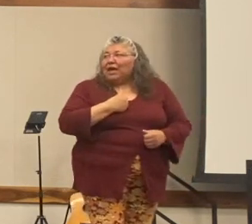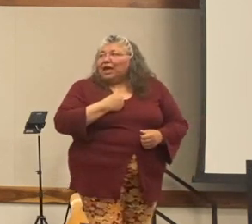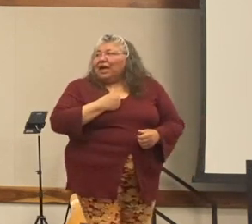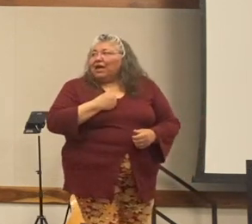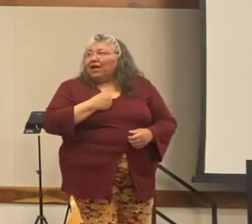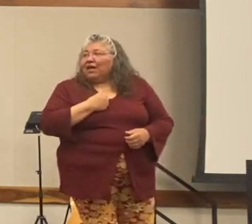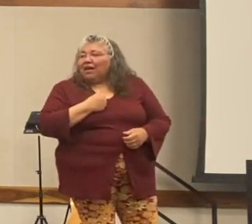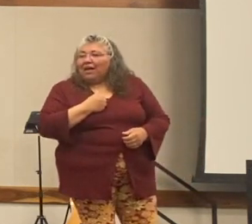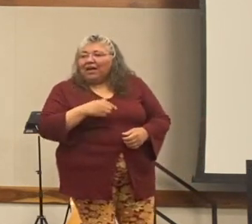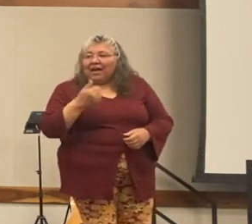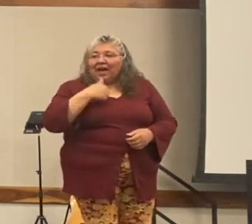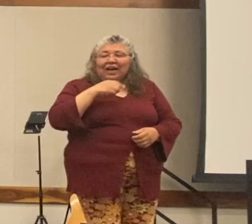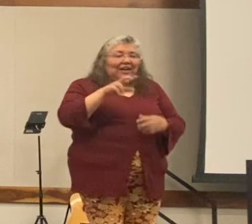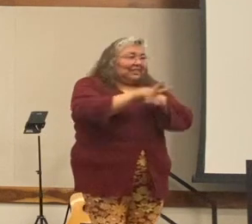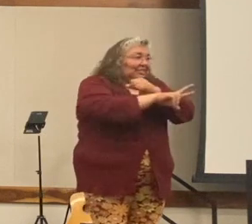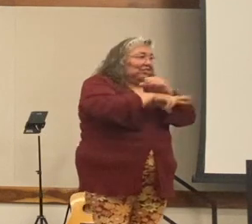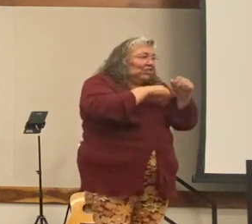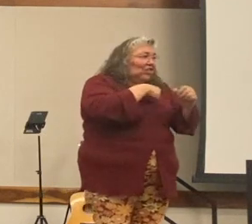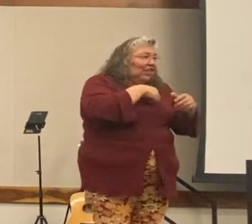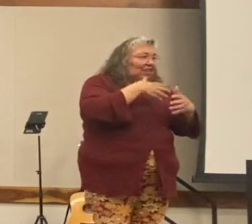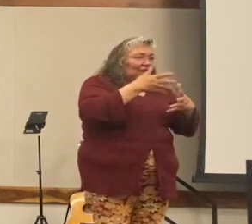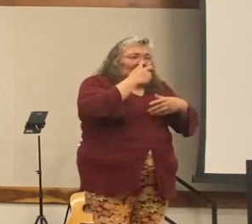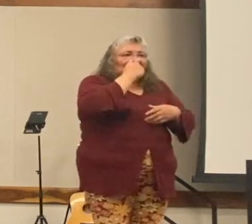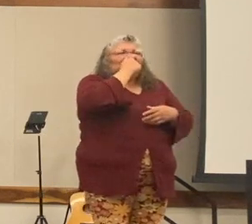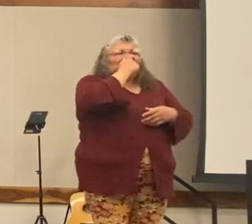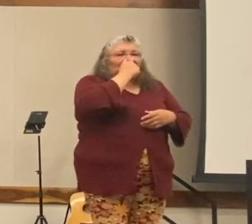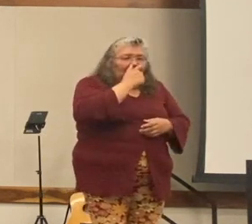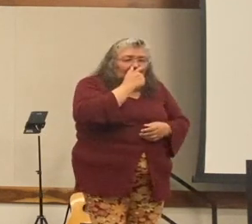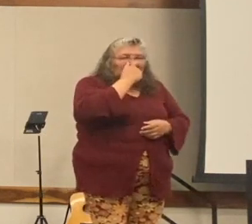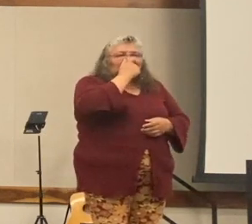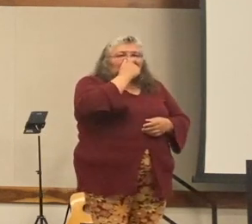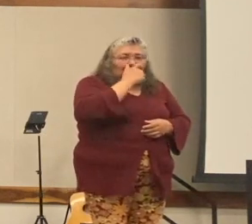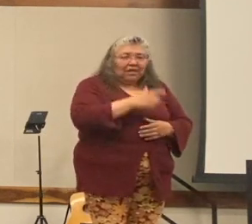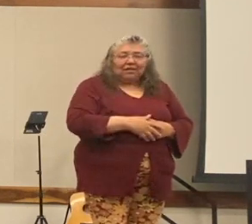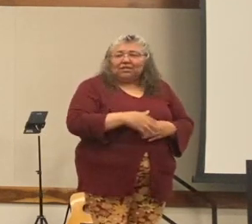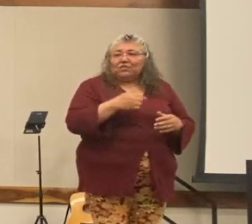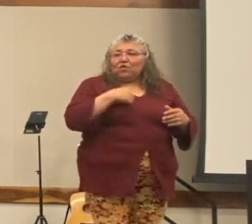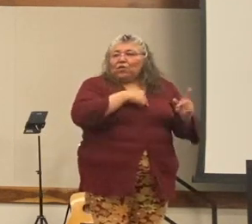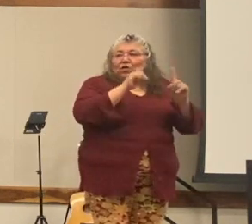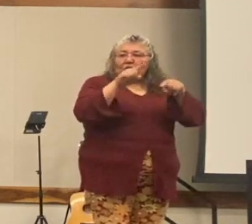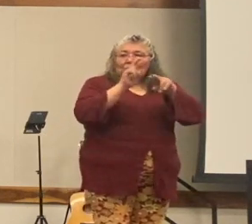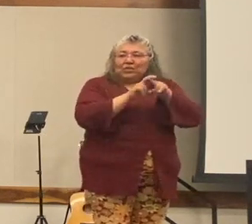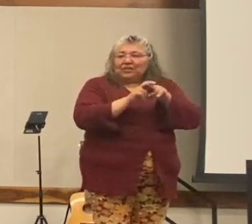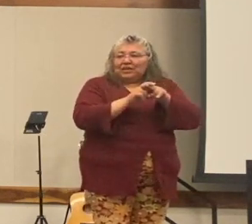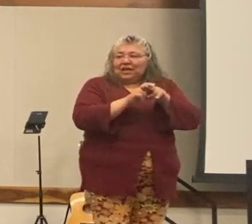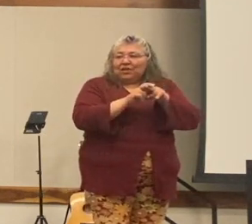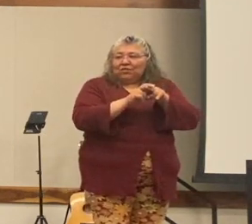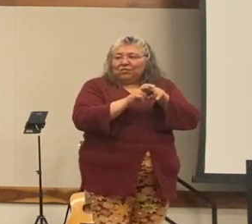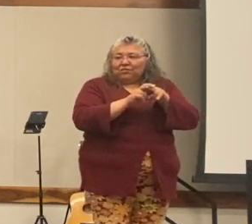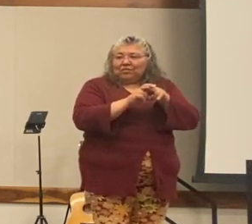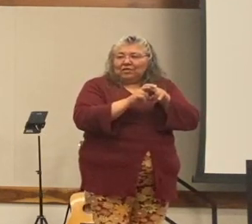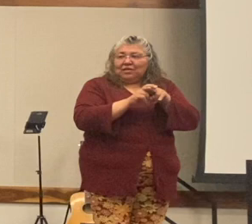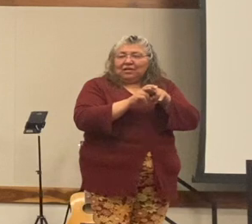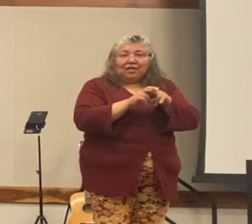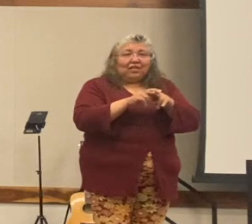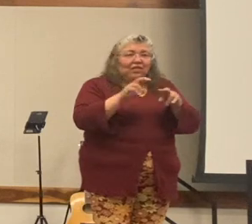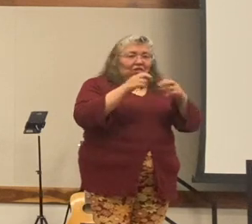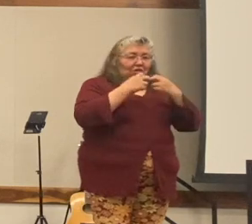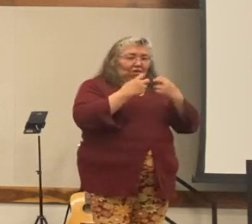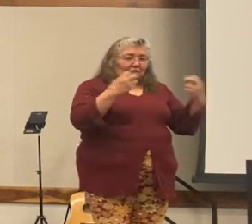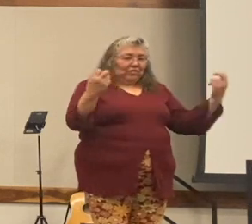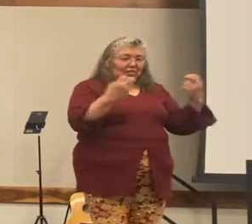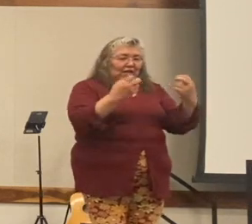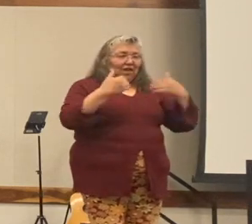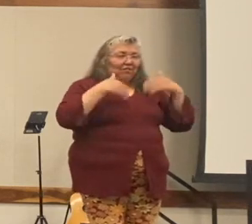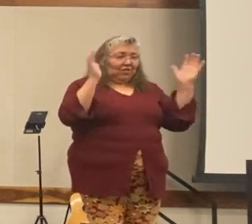his oxygen so I can at least not get high off his stuff. So we go sit down there, and they're sitting in front of me, and I'm having